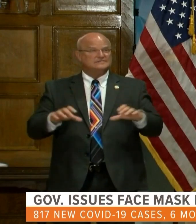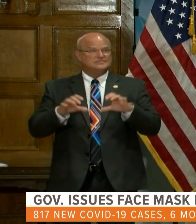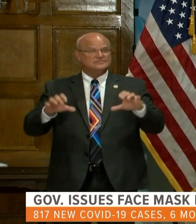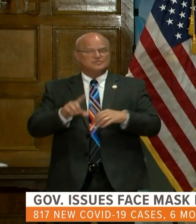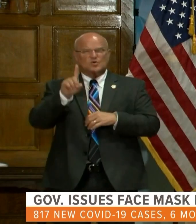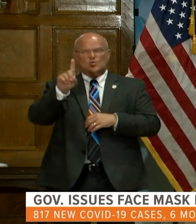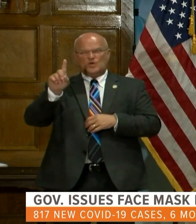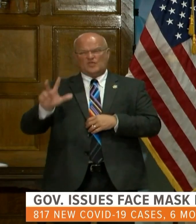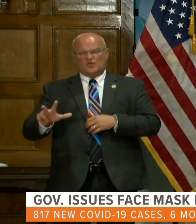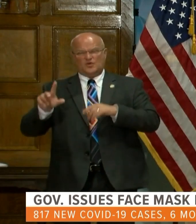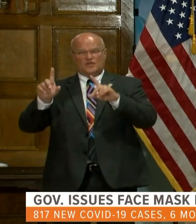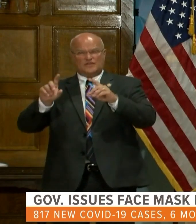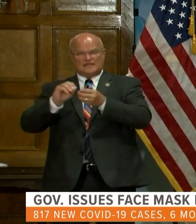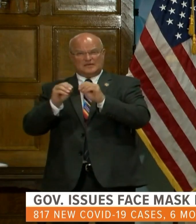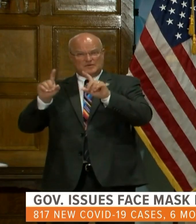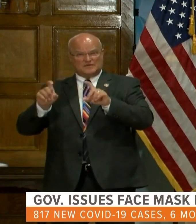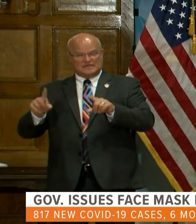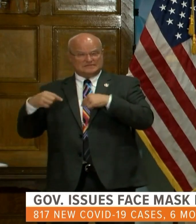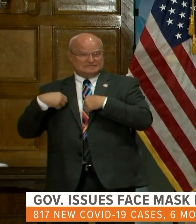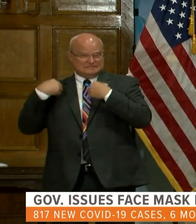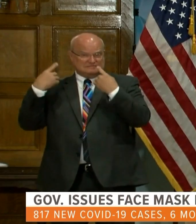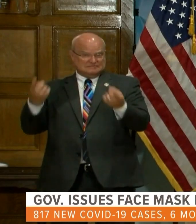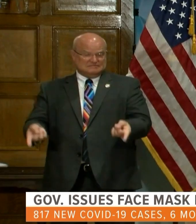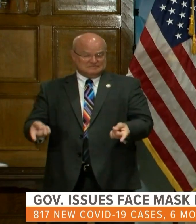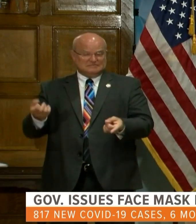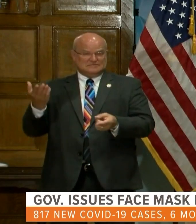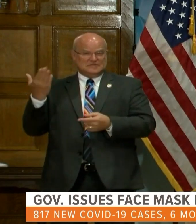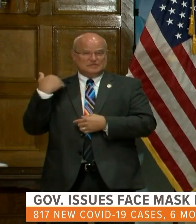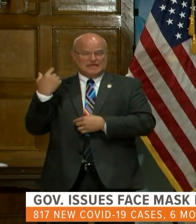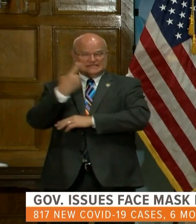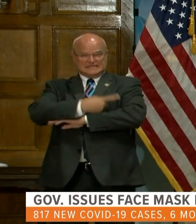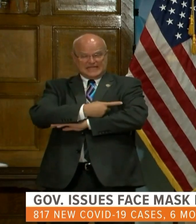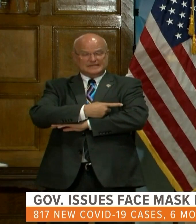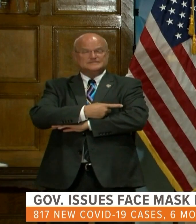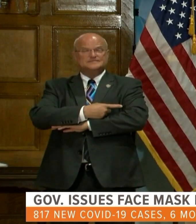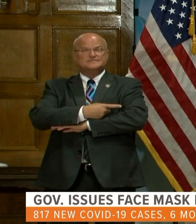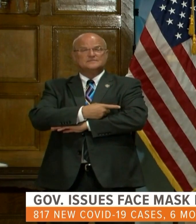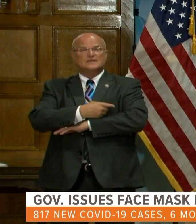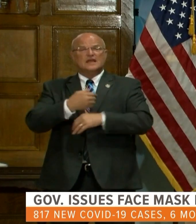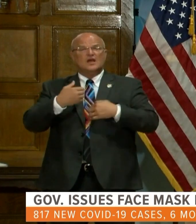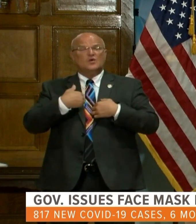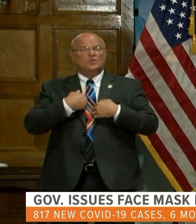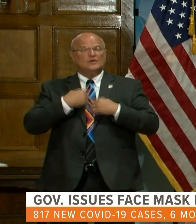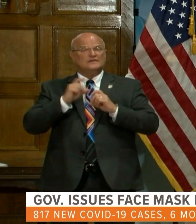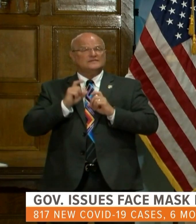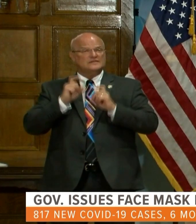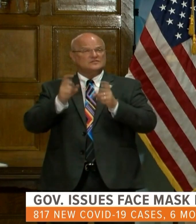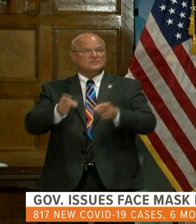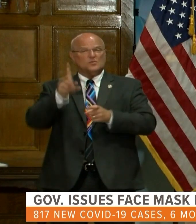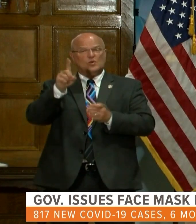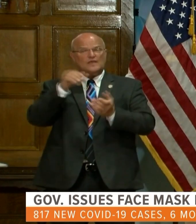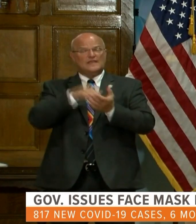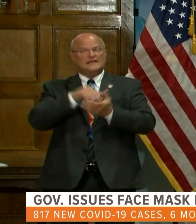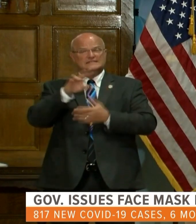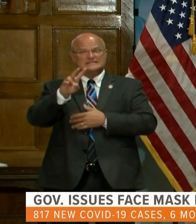approximately 1/3 of the number of tests that were performed in the last day. We have contributed